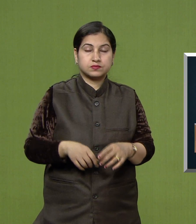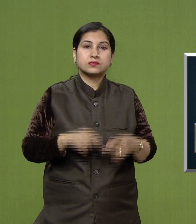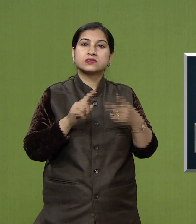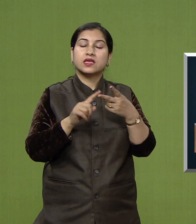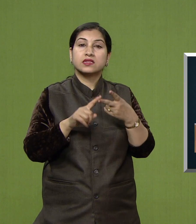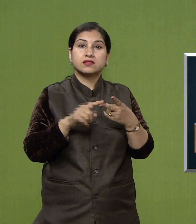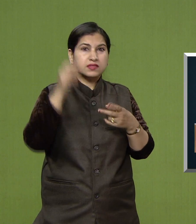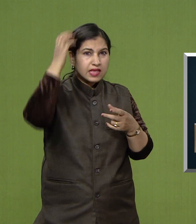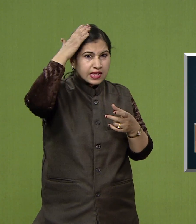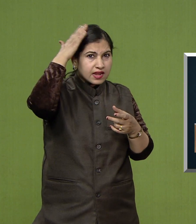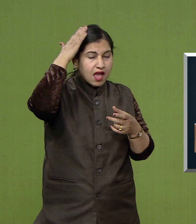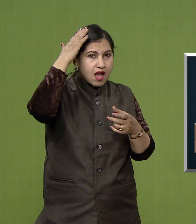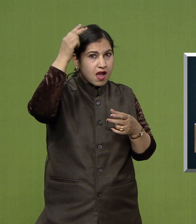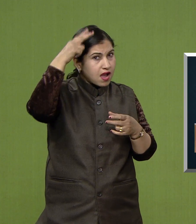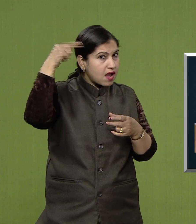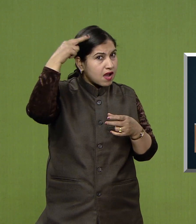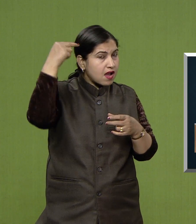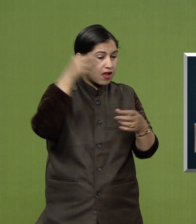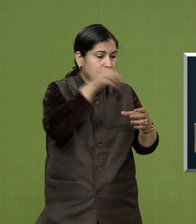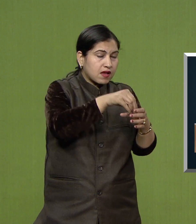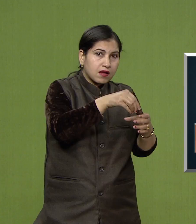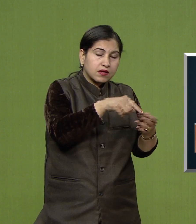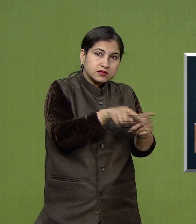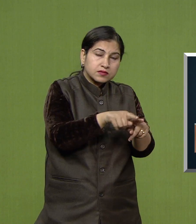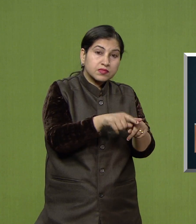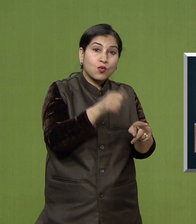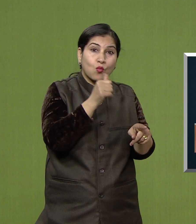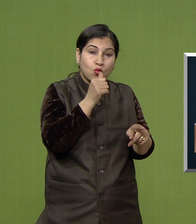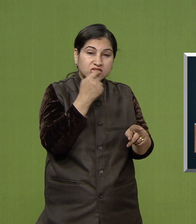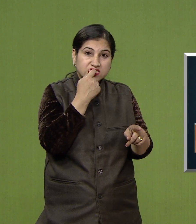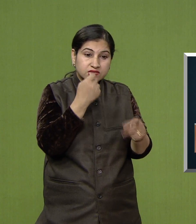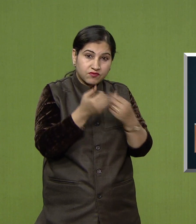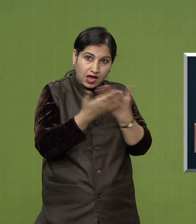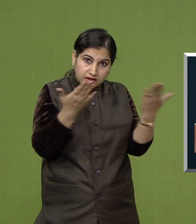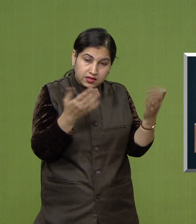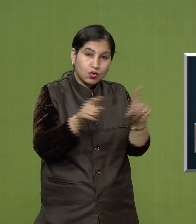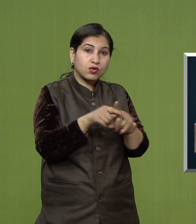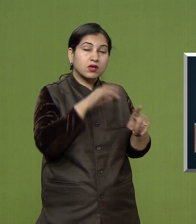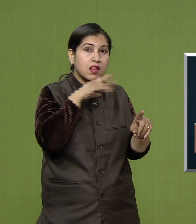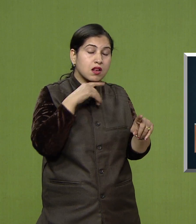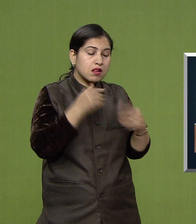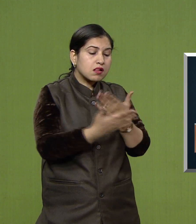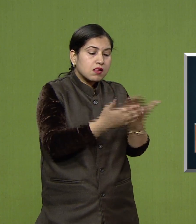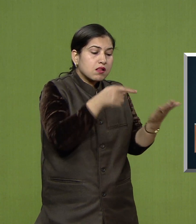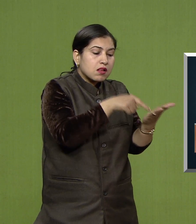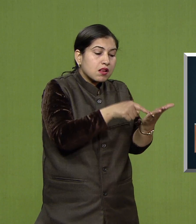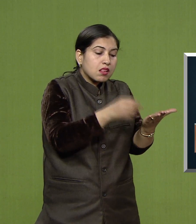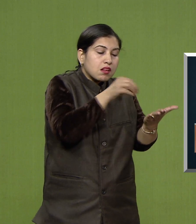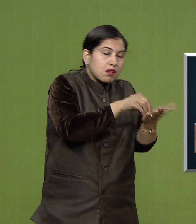Second, removing of henna stains. To remove fresh henna stain from white and colored cotton clothes, you need to dip